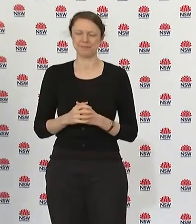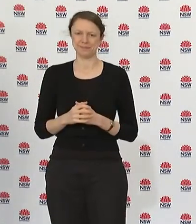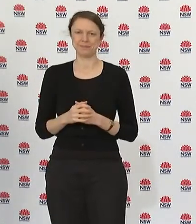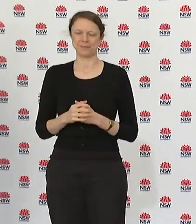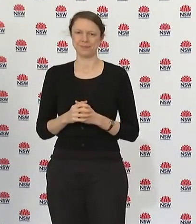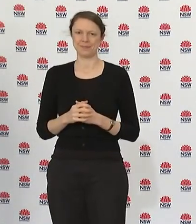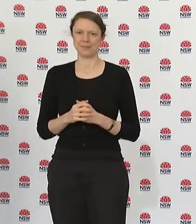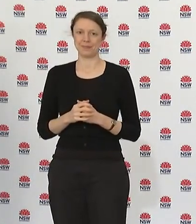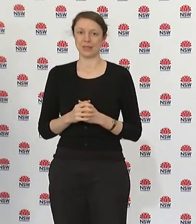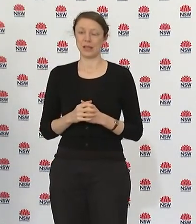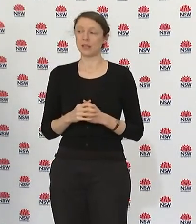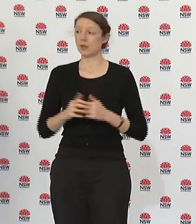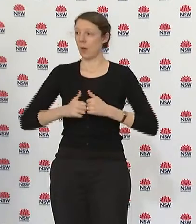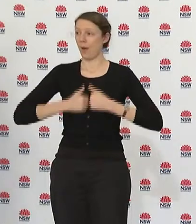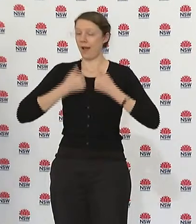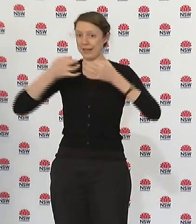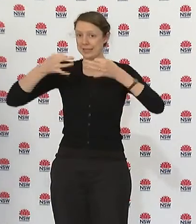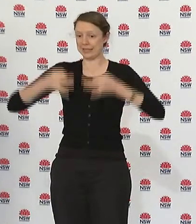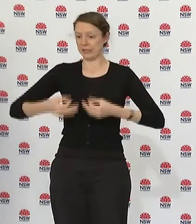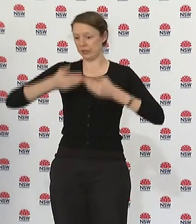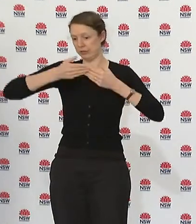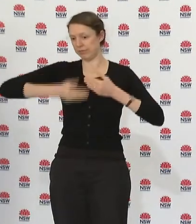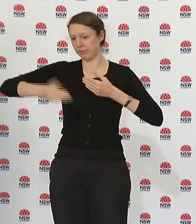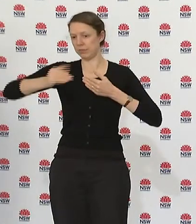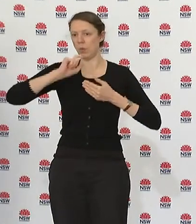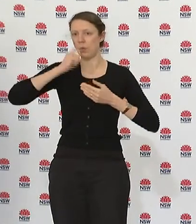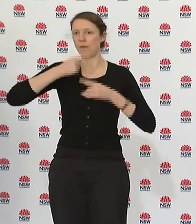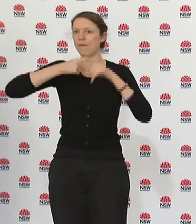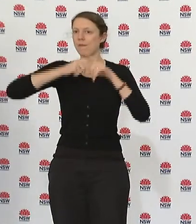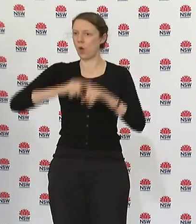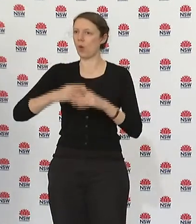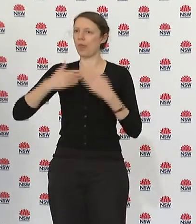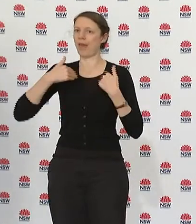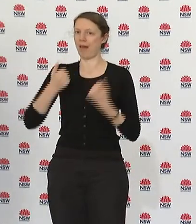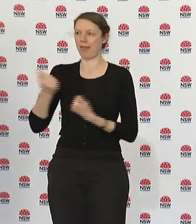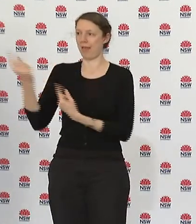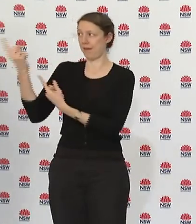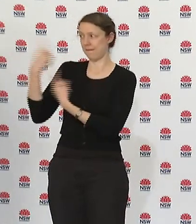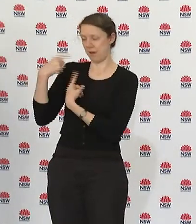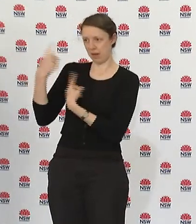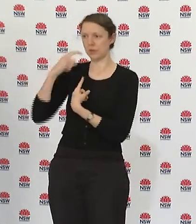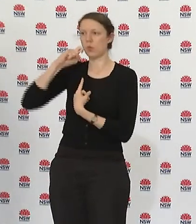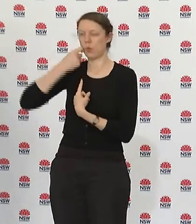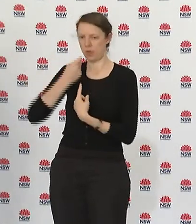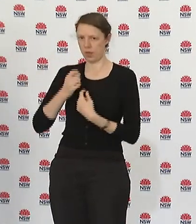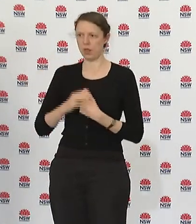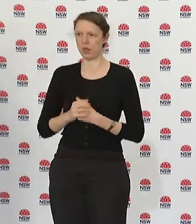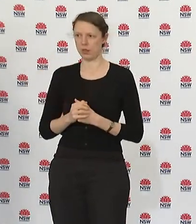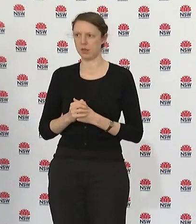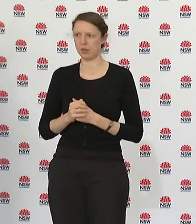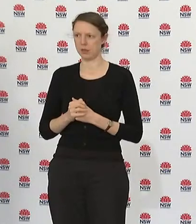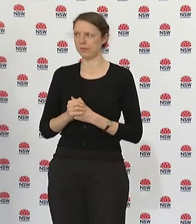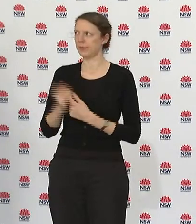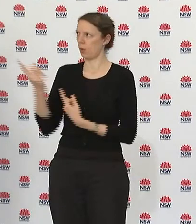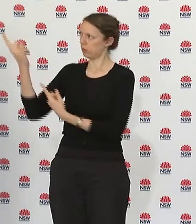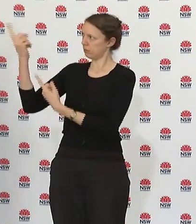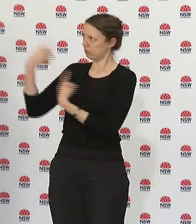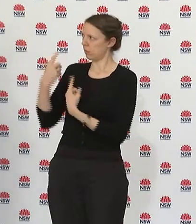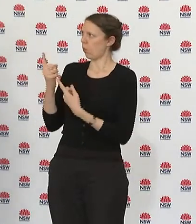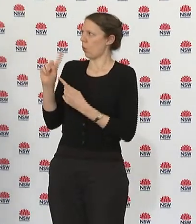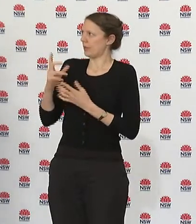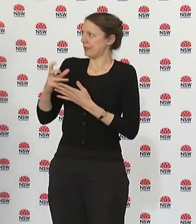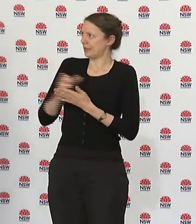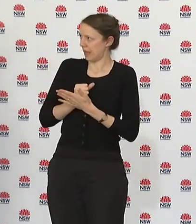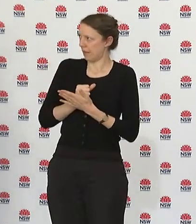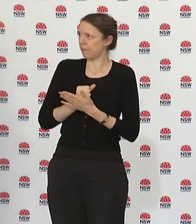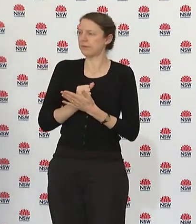we take moving forward will be based on health advice and based on safe practice and based on very stringent